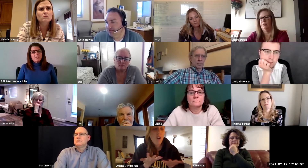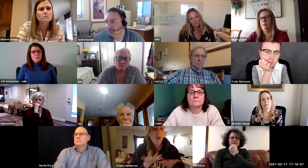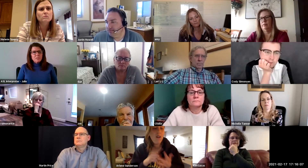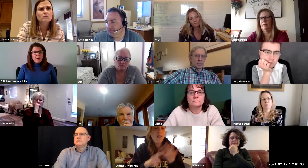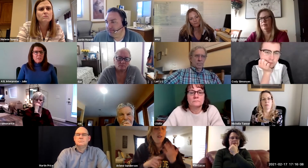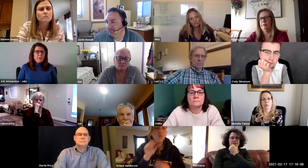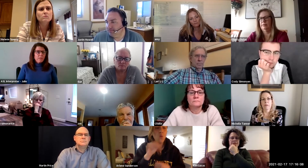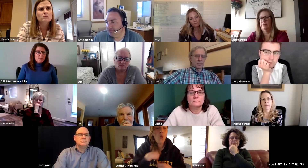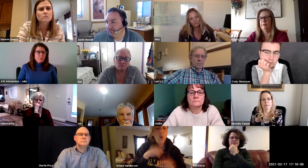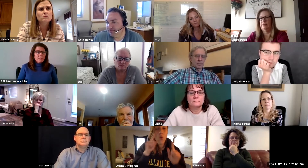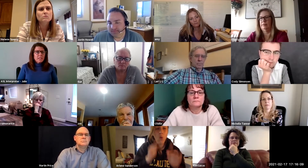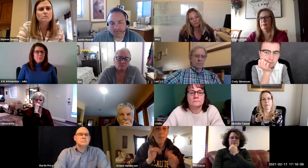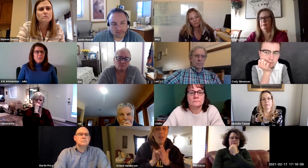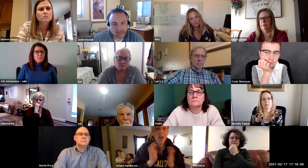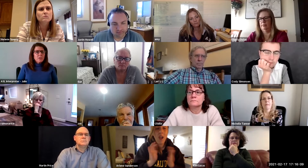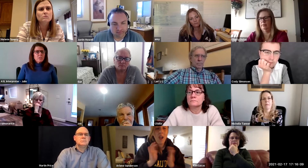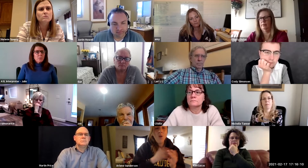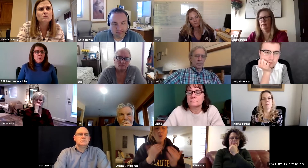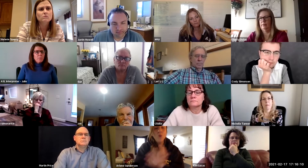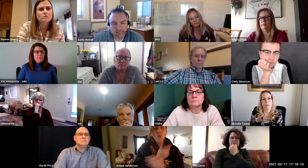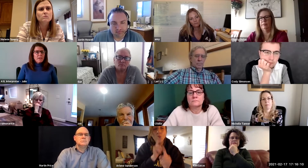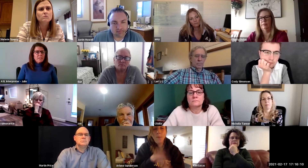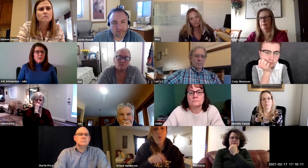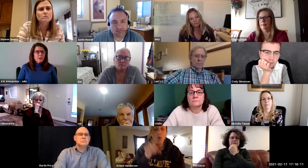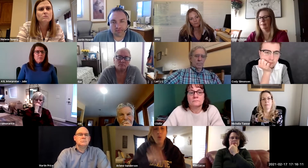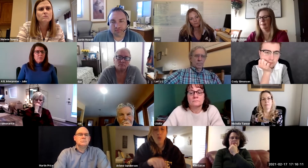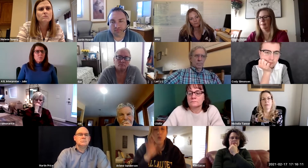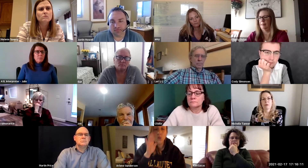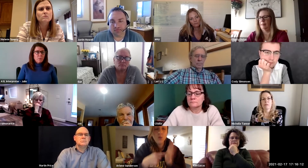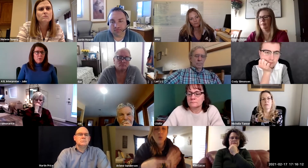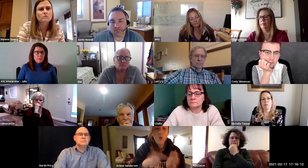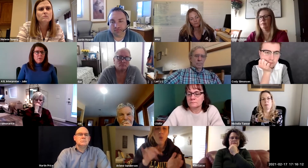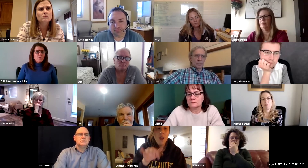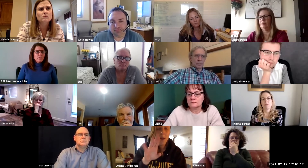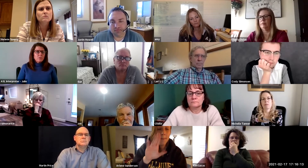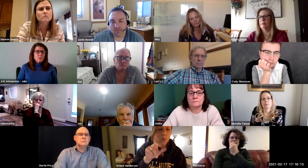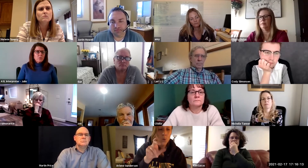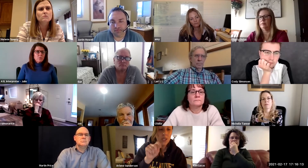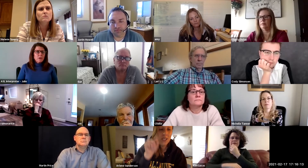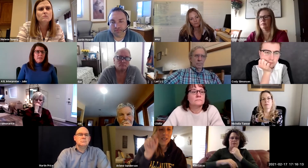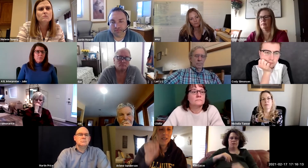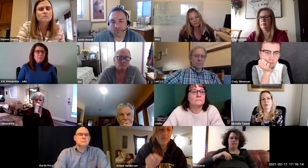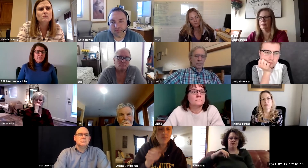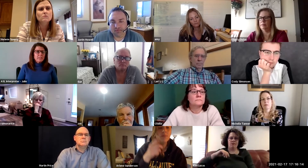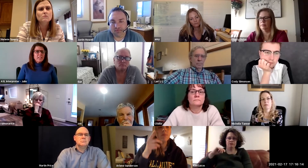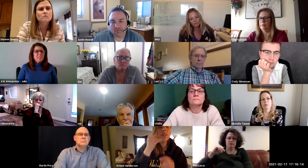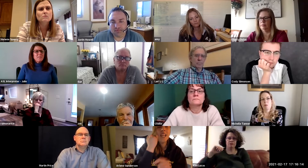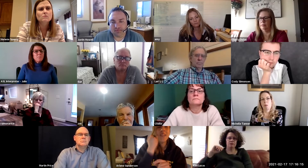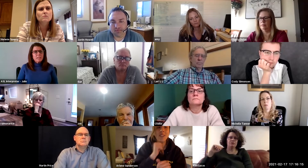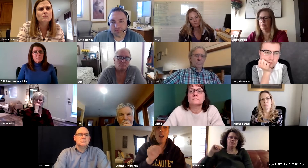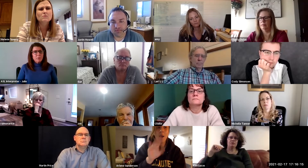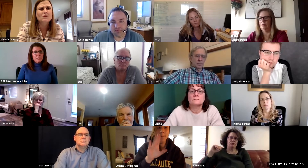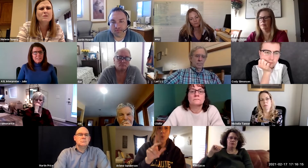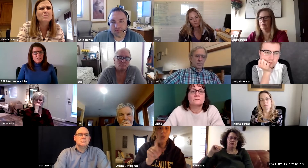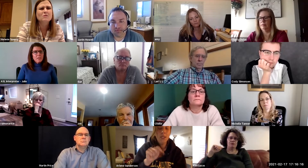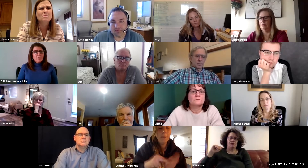what we need to do as far as follow through, etc. So we're hoping that our new report will show that reflected